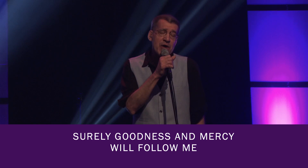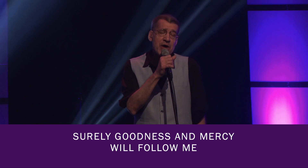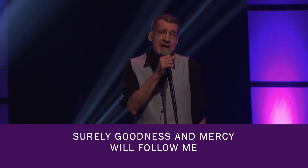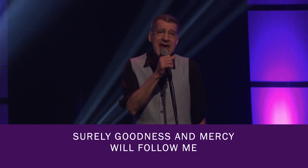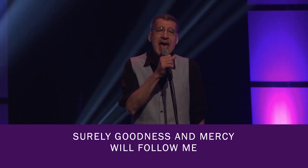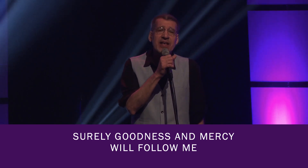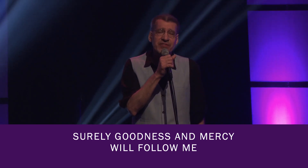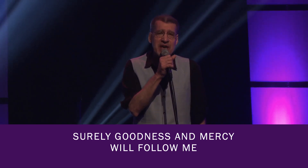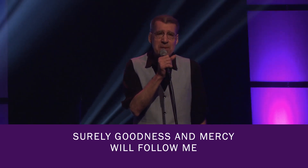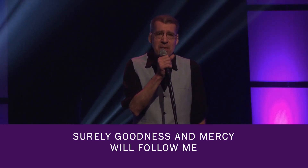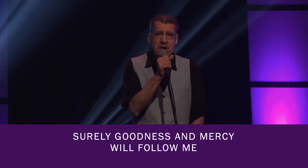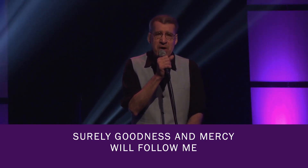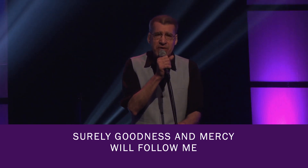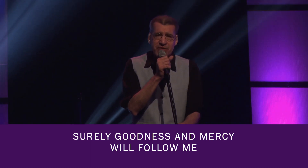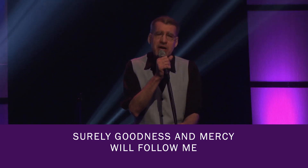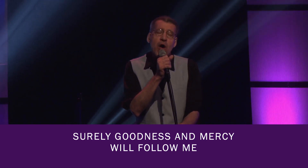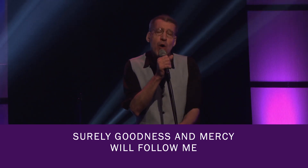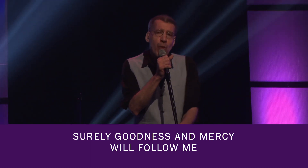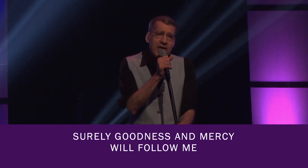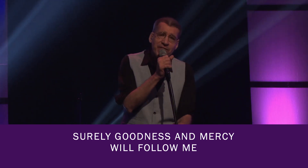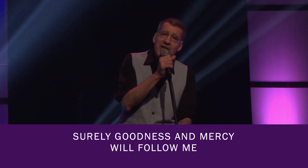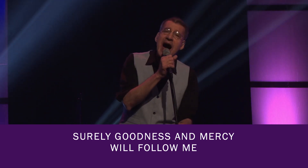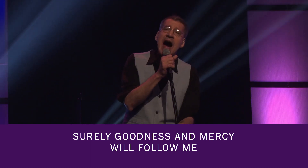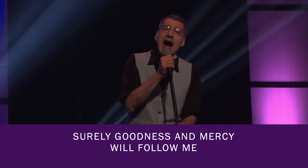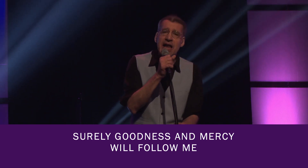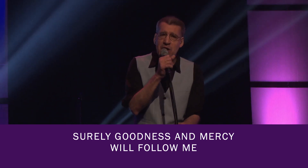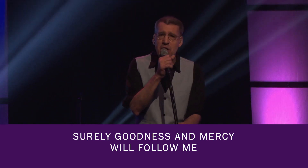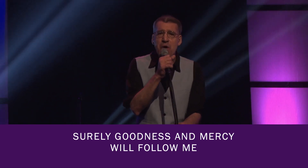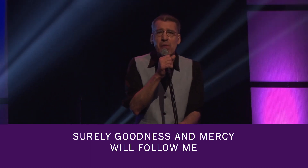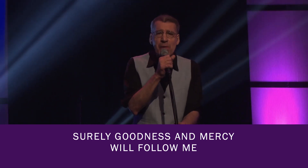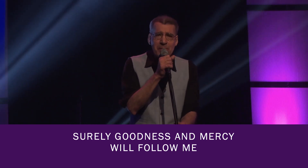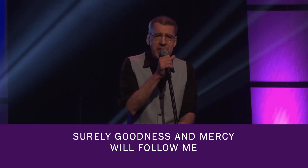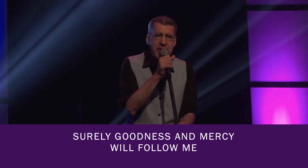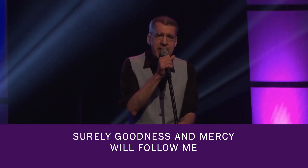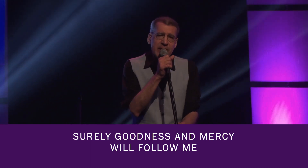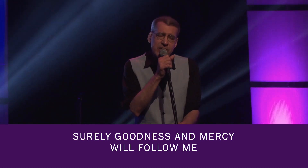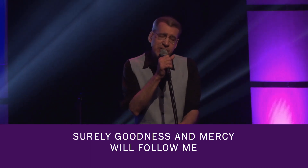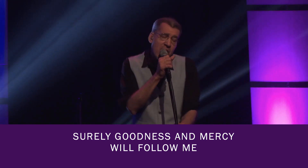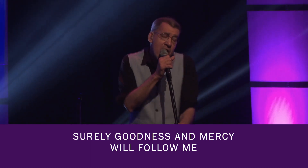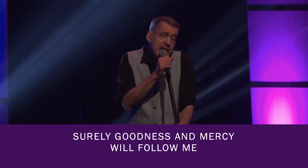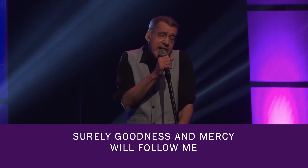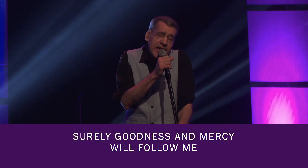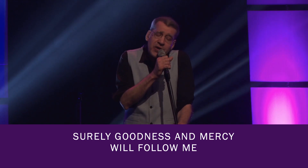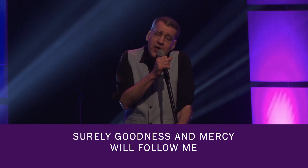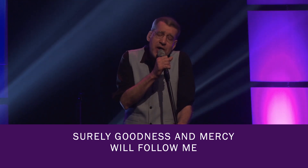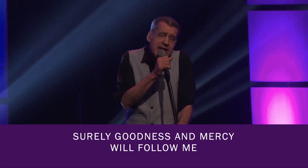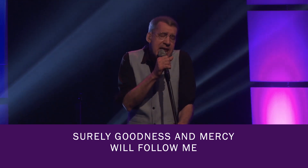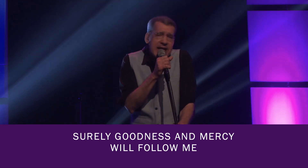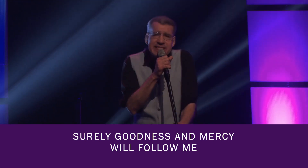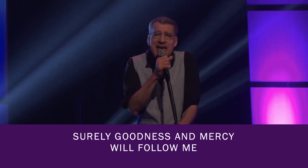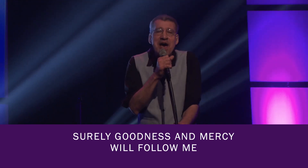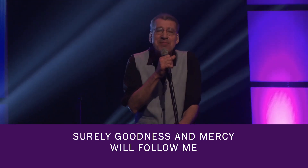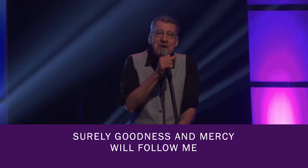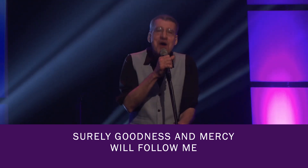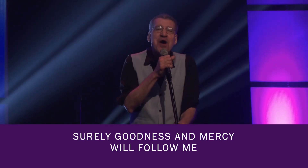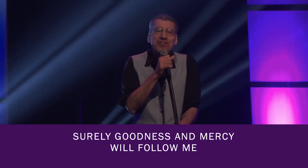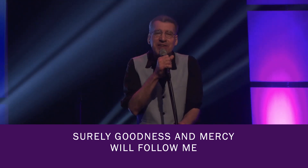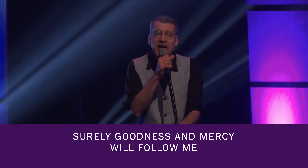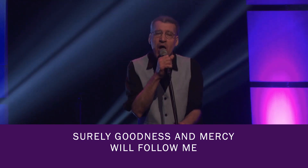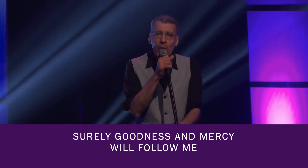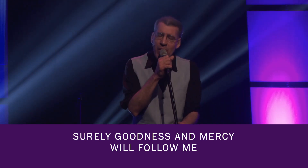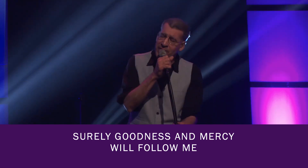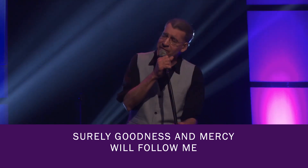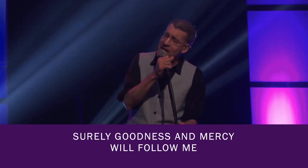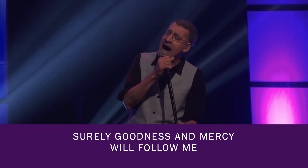Surely goodness and mercy will follow me. Surely goodness and